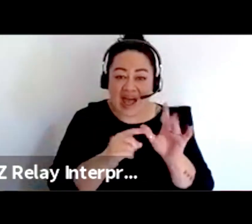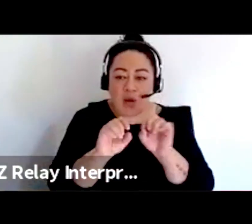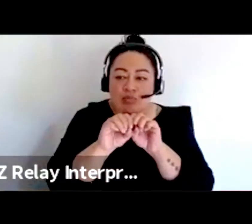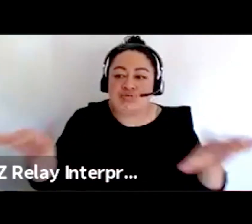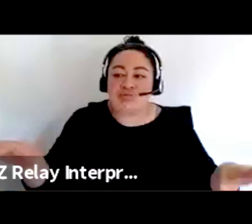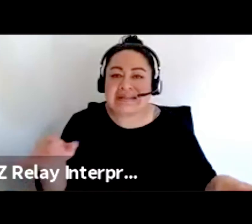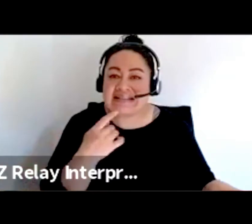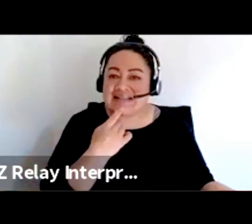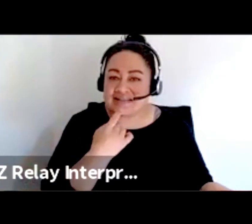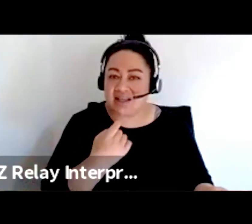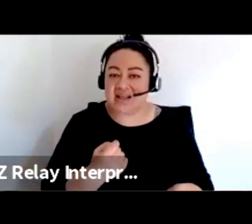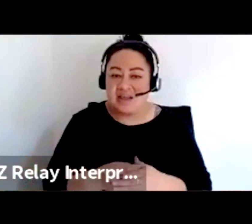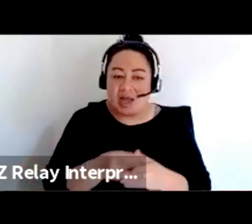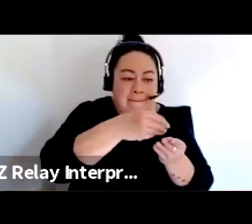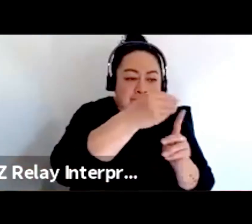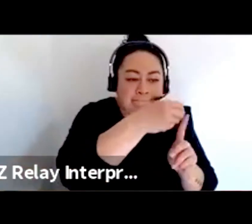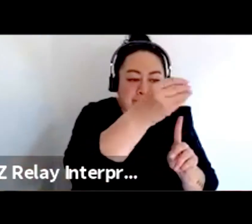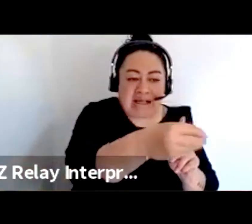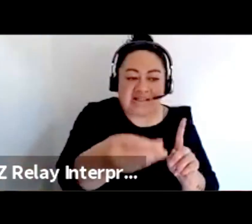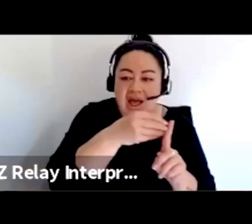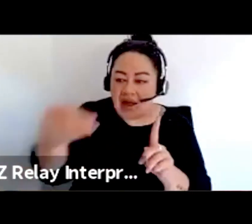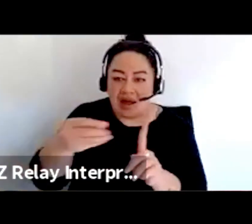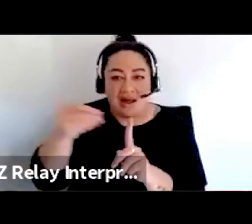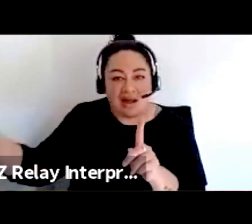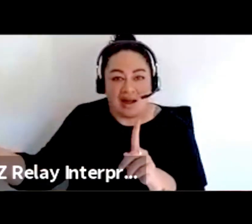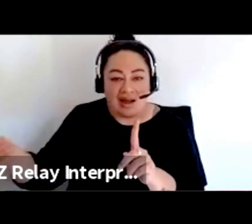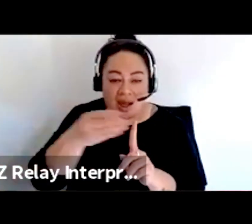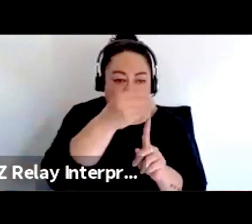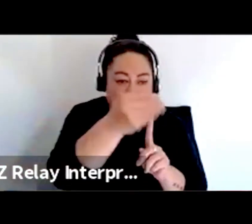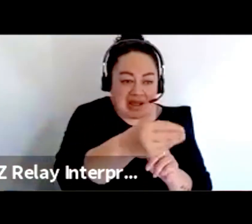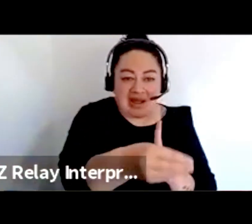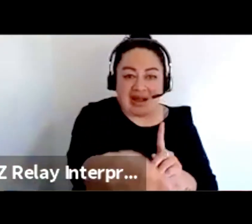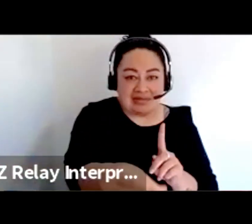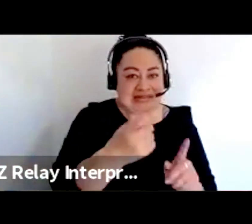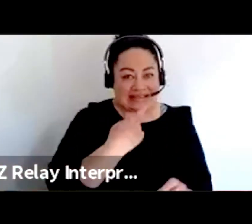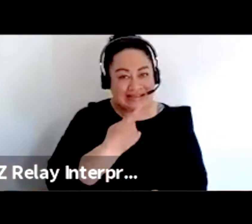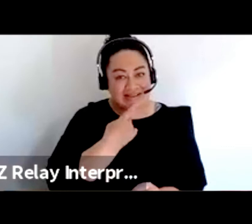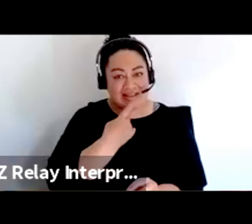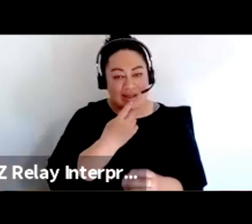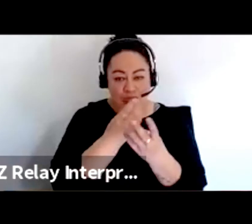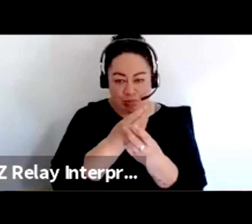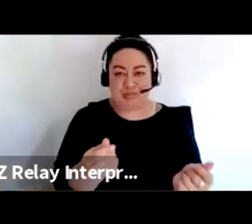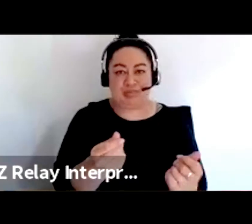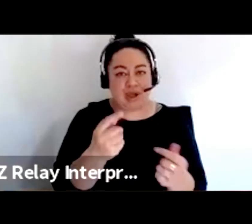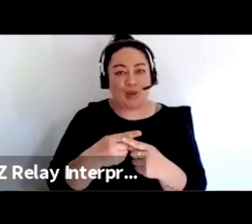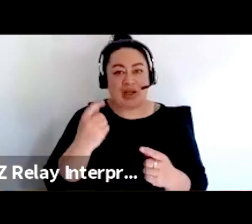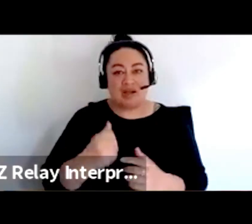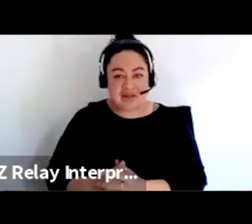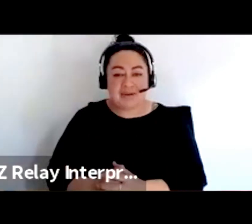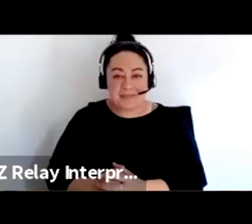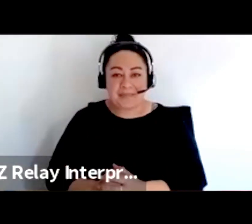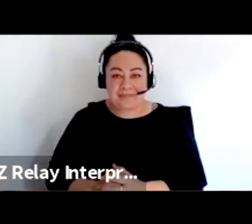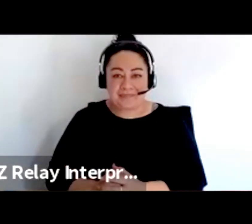its ability to pass from person to person, it's very clever. And so